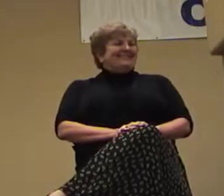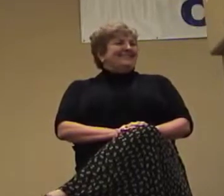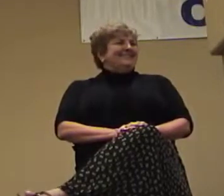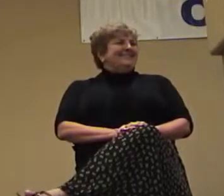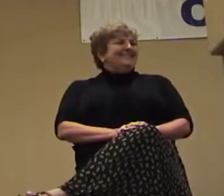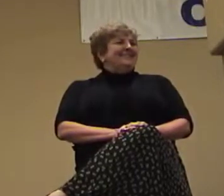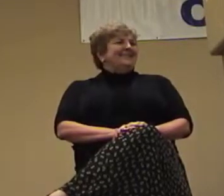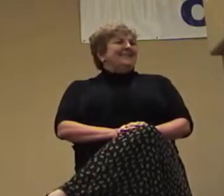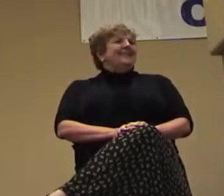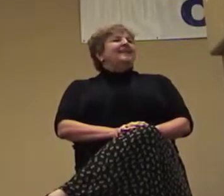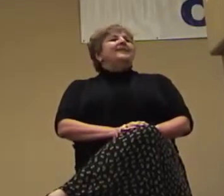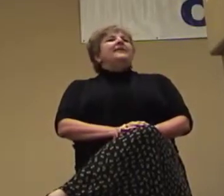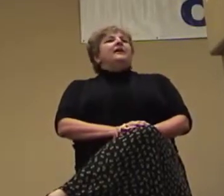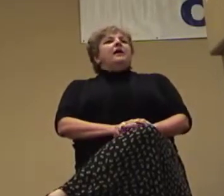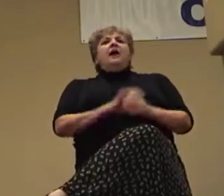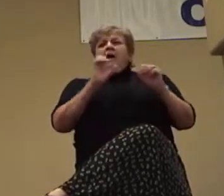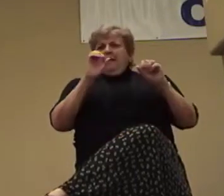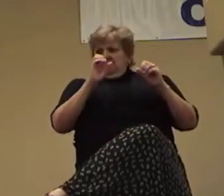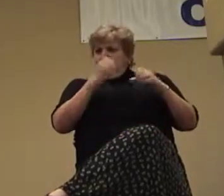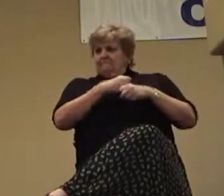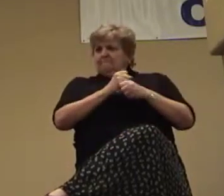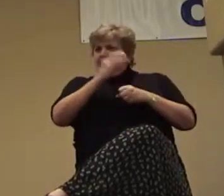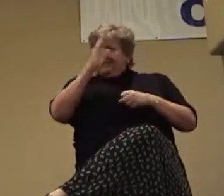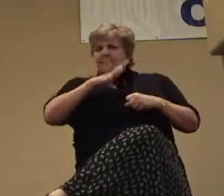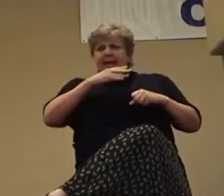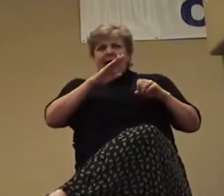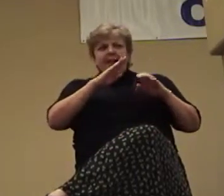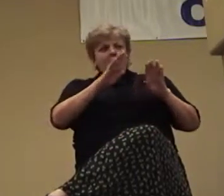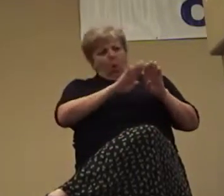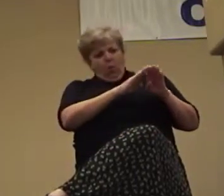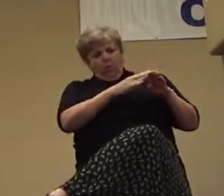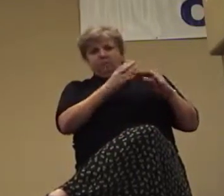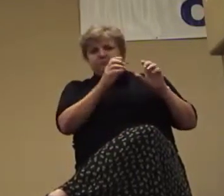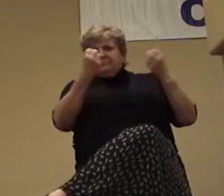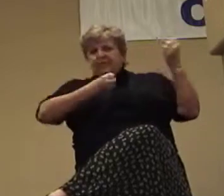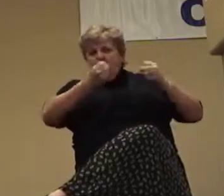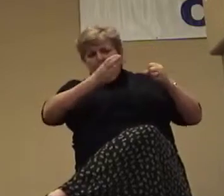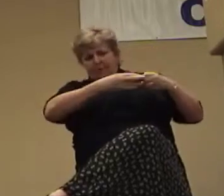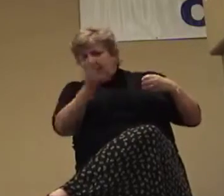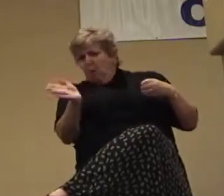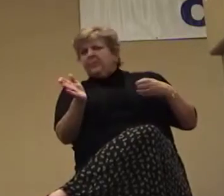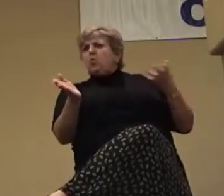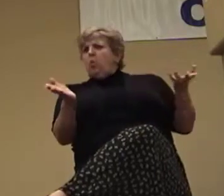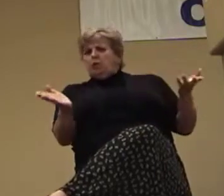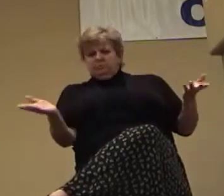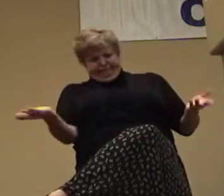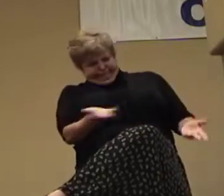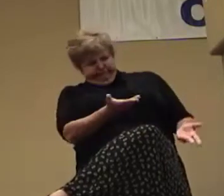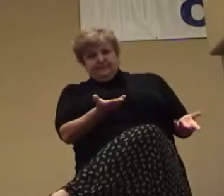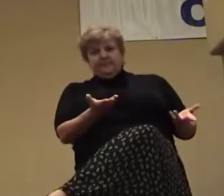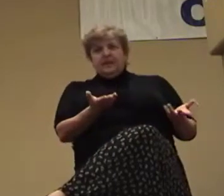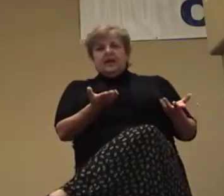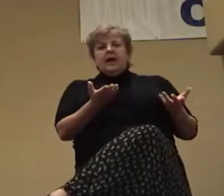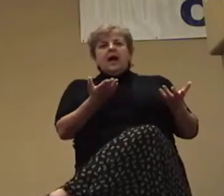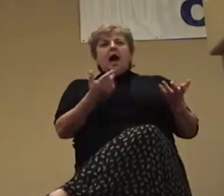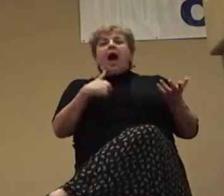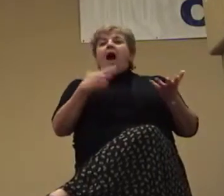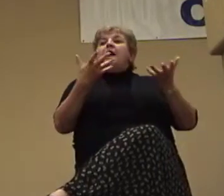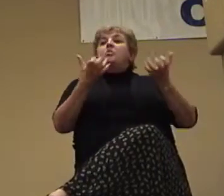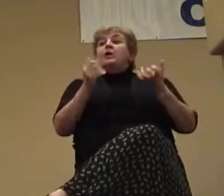They come up in the car, or you know what I mean? It's just like, let's bring it back. I wanted to be treated like a lady, but I insisted on